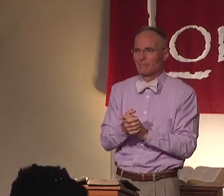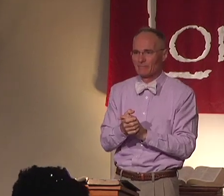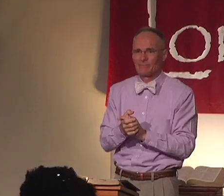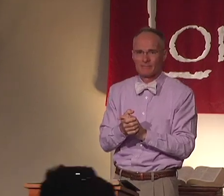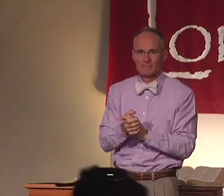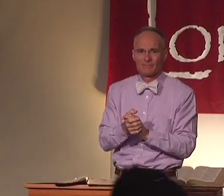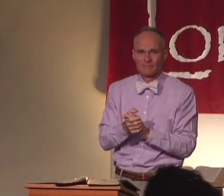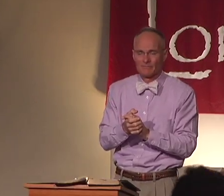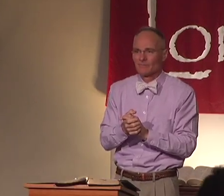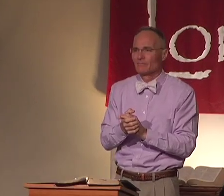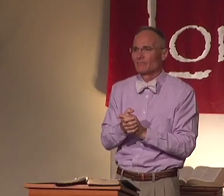to see him,